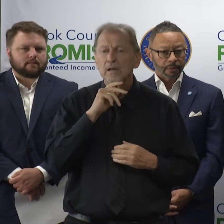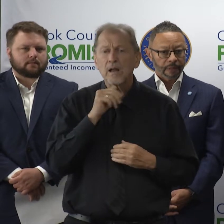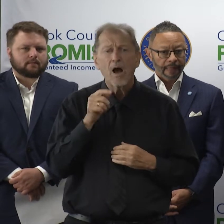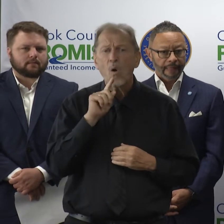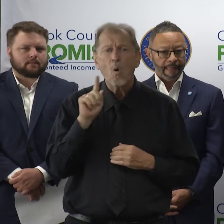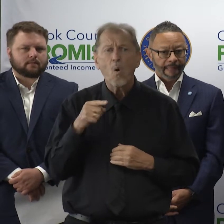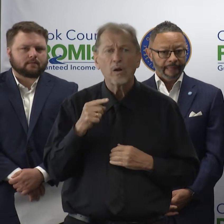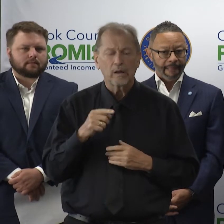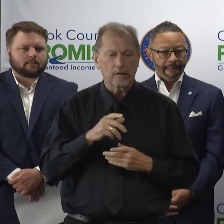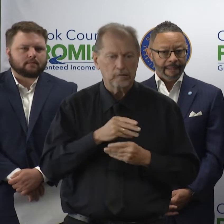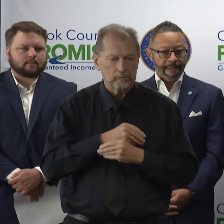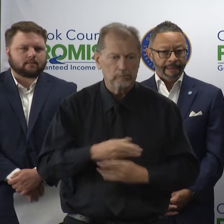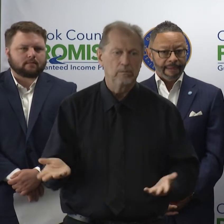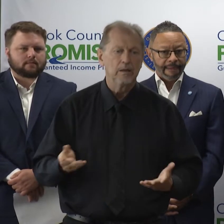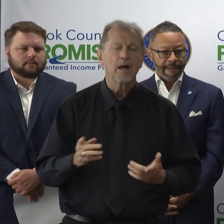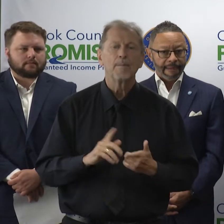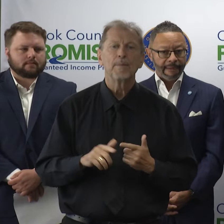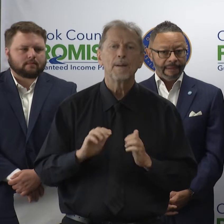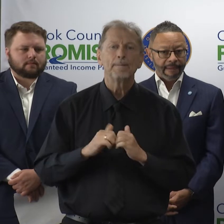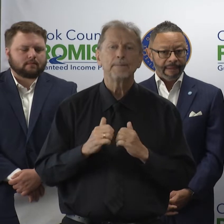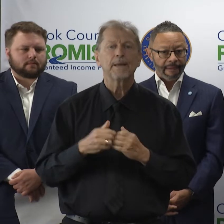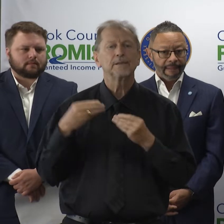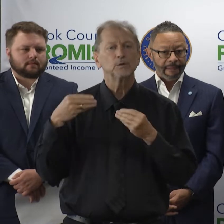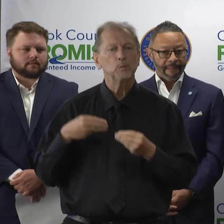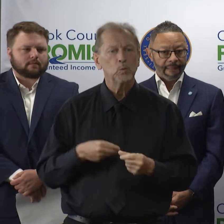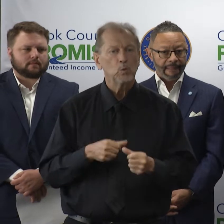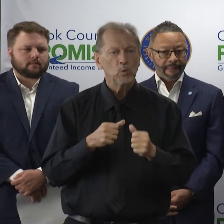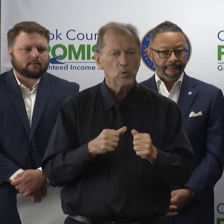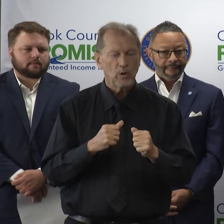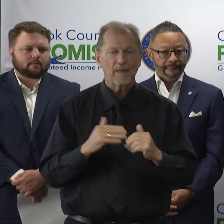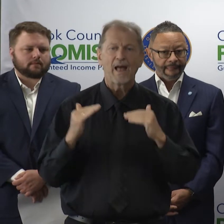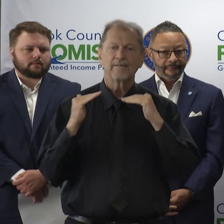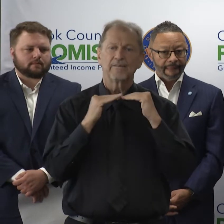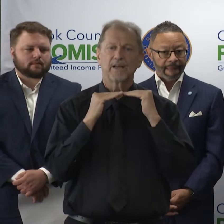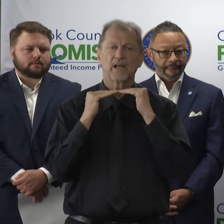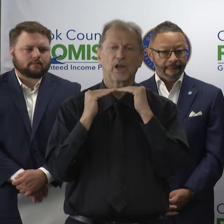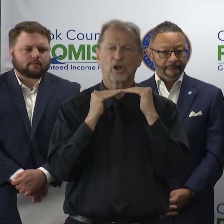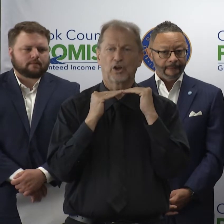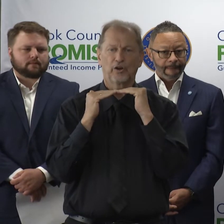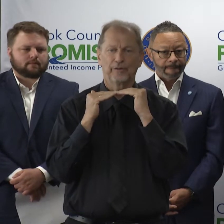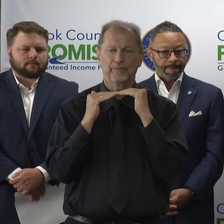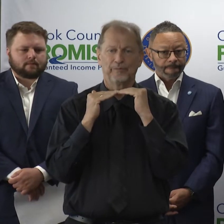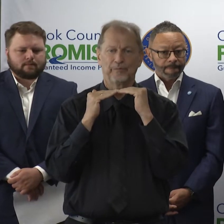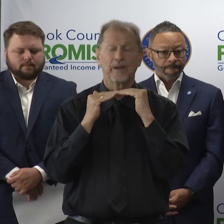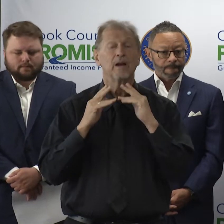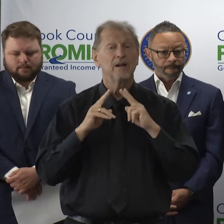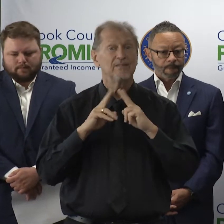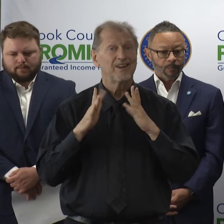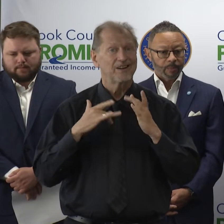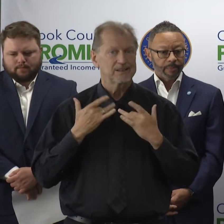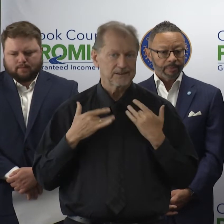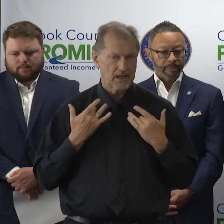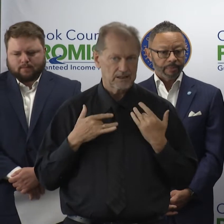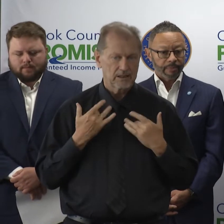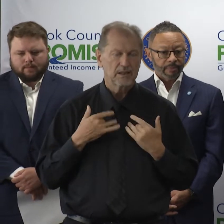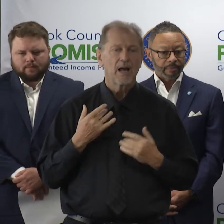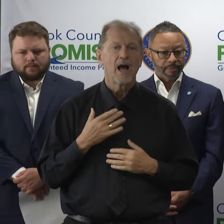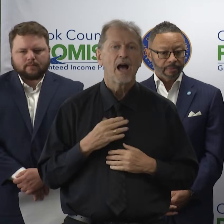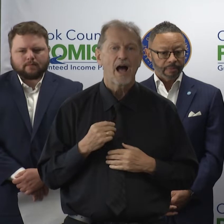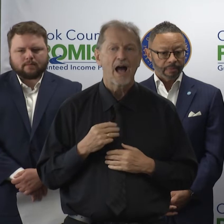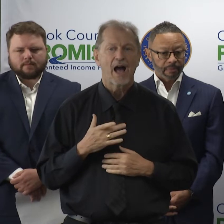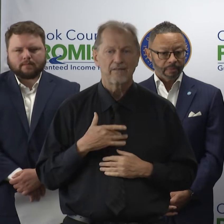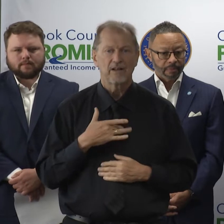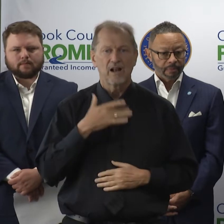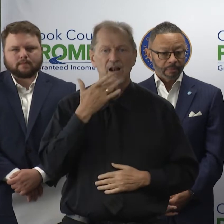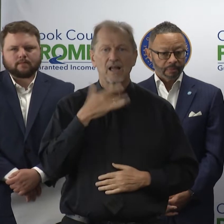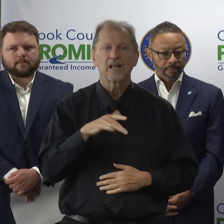more importantly, how are we going to do it seamlessly and in an equitable way? So I'm very excited and very fortunate to